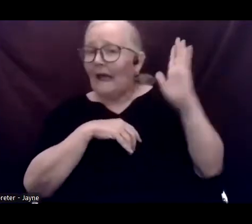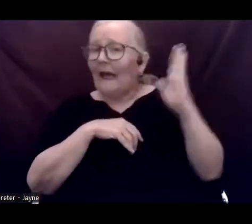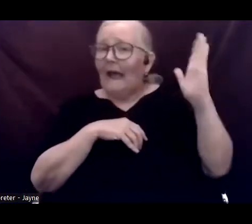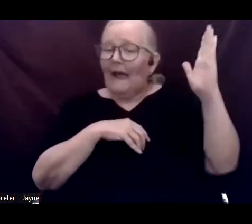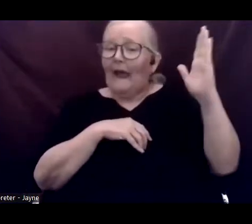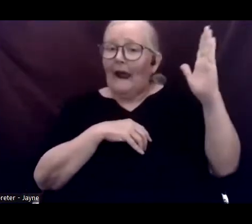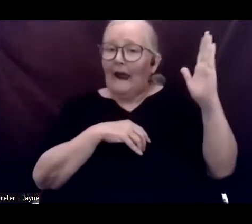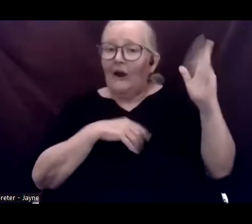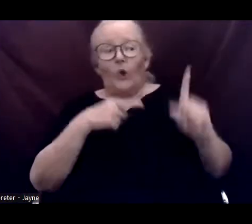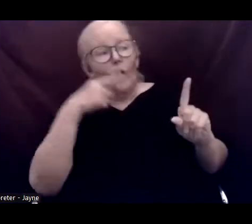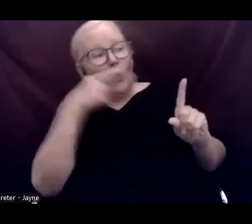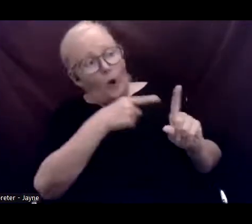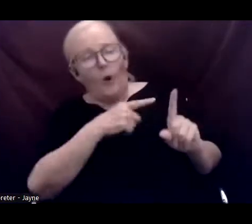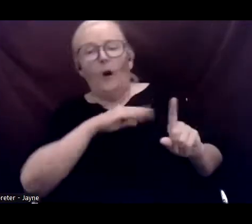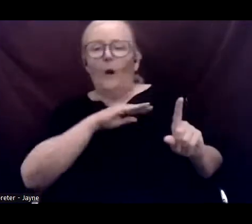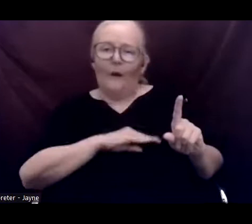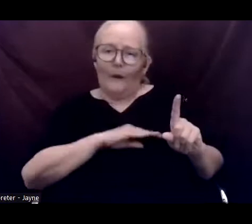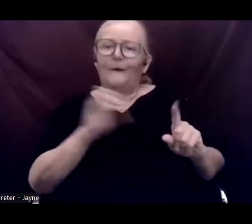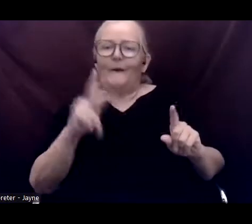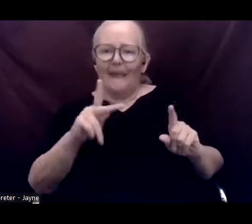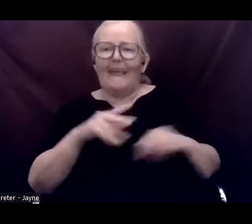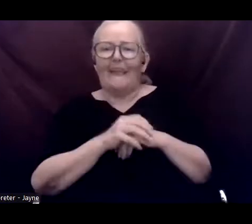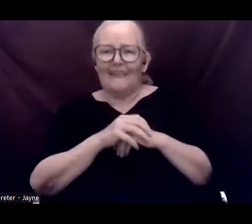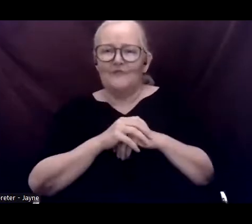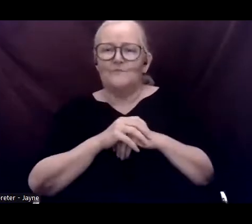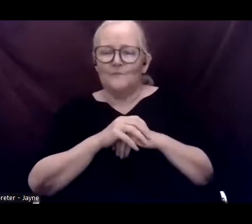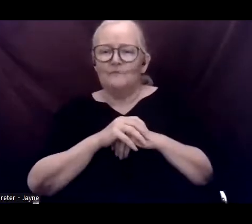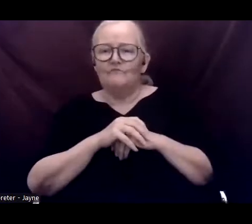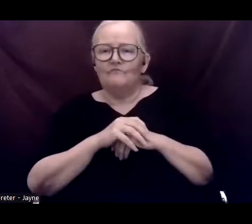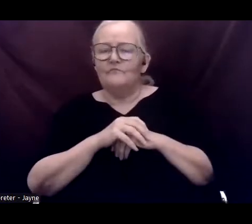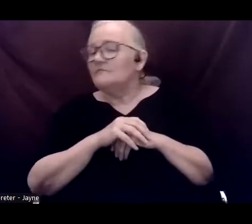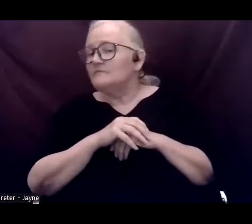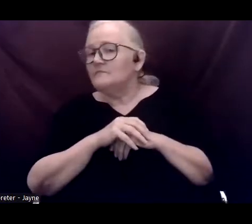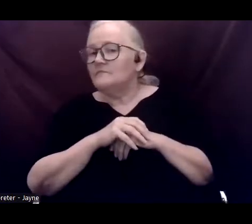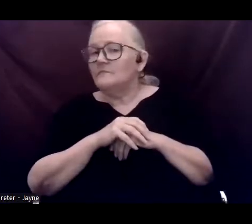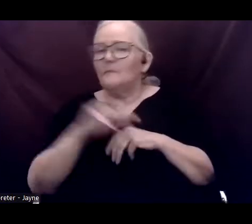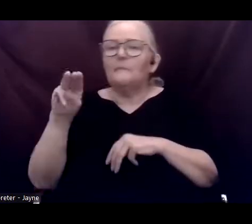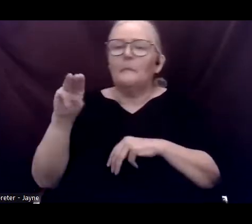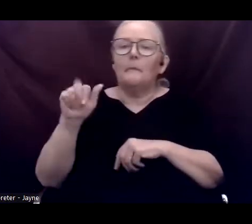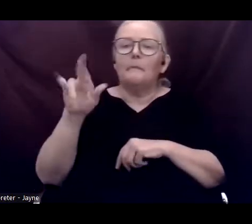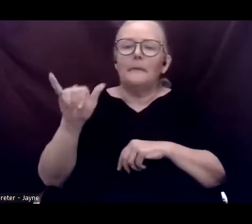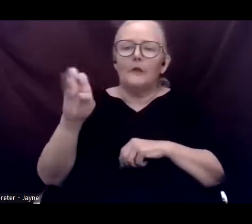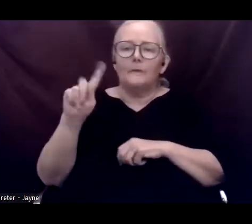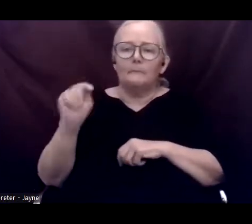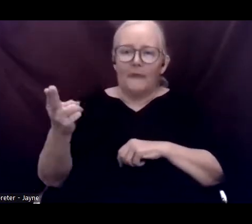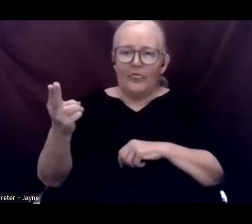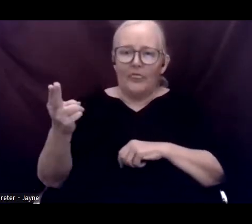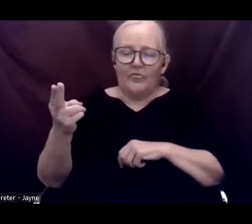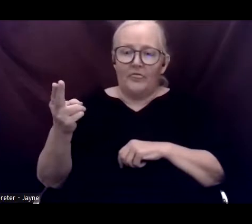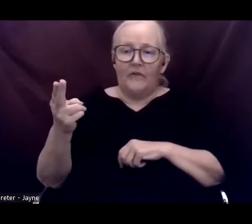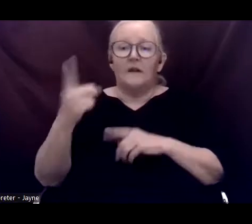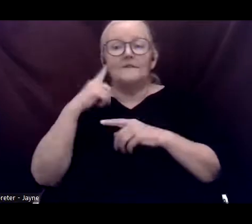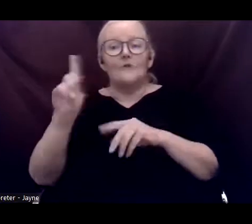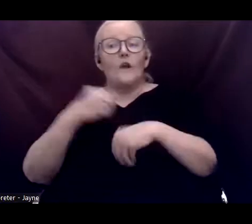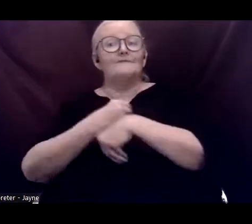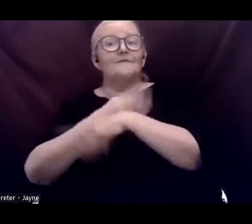Oh, you got it. All right. All right. And Mary Beth, and people who are virtual can also